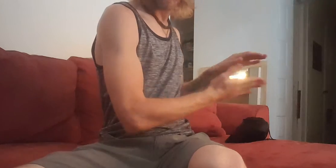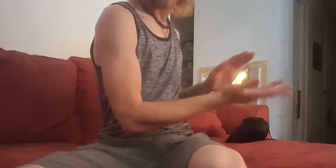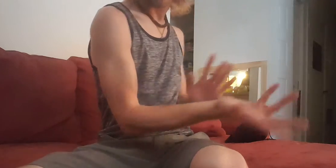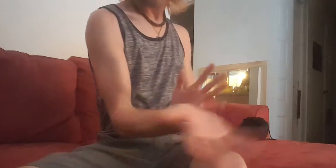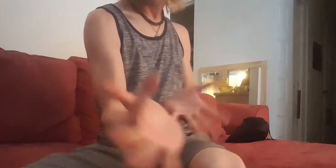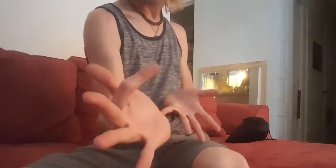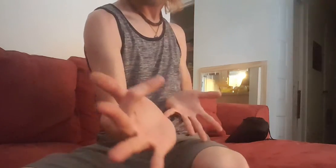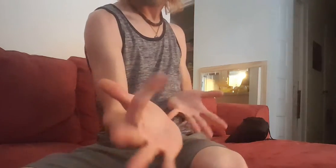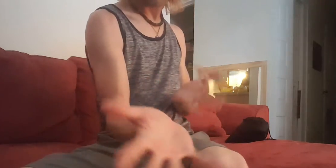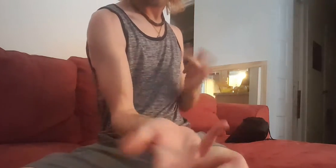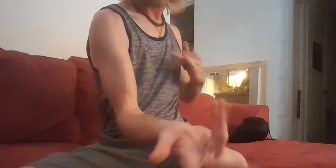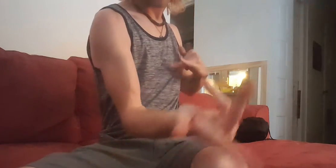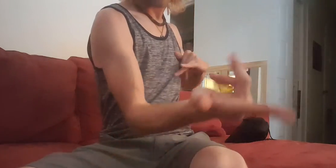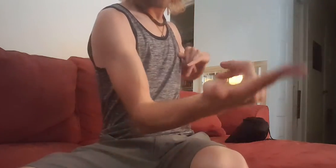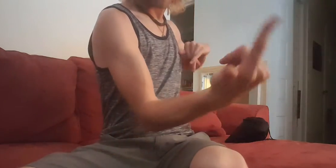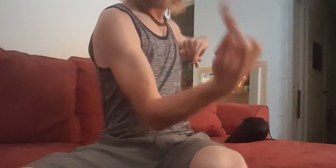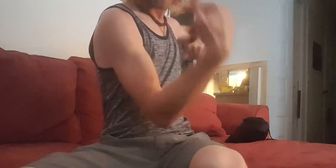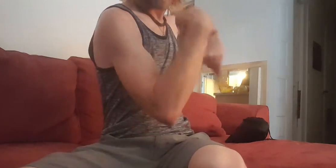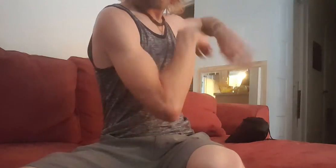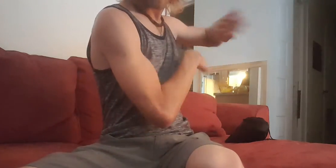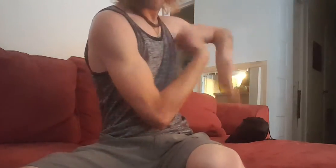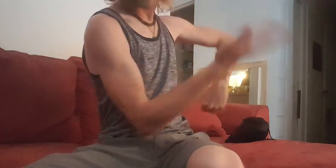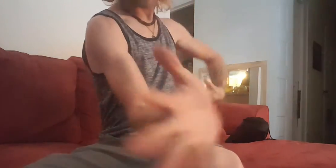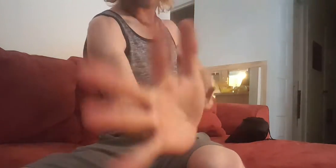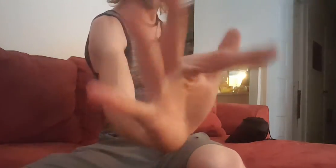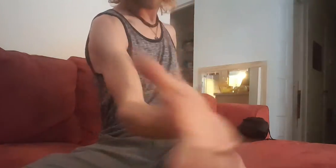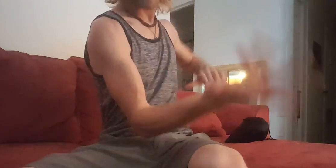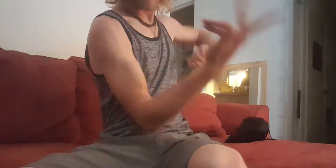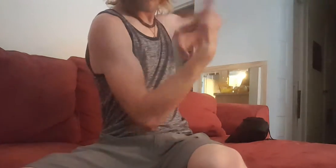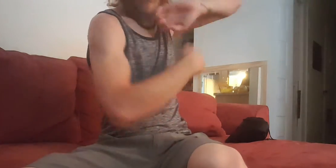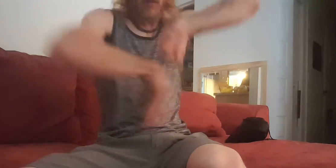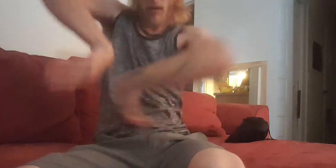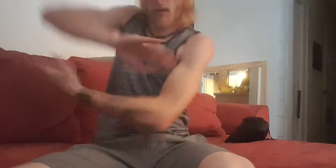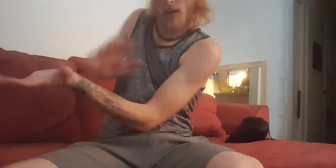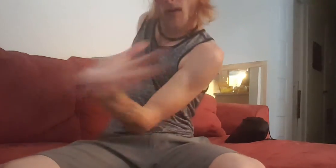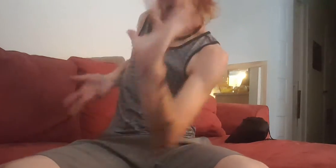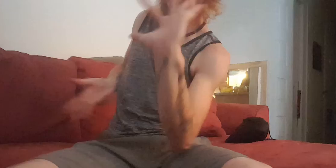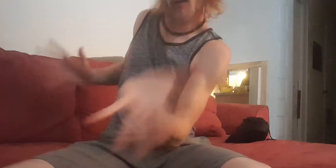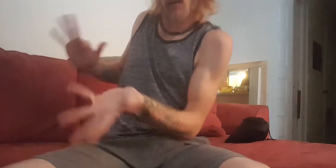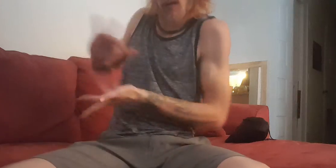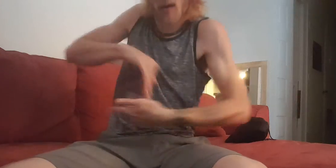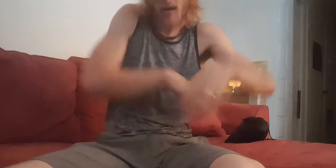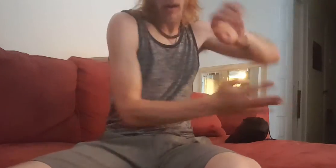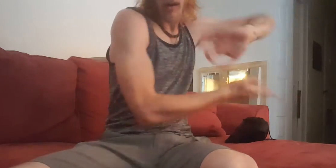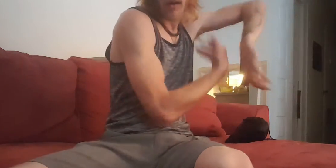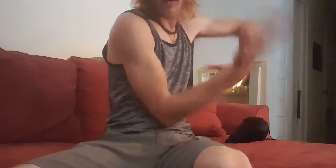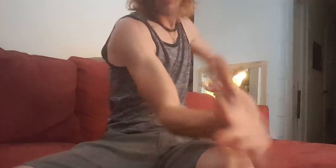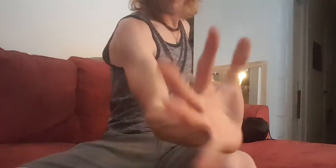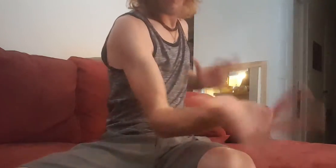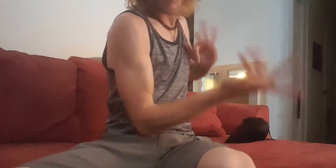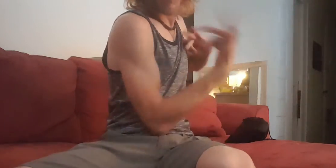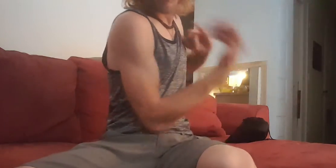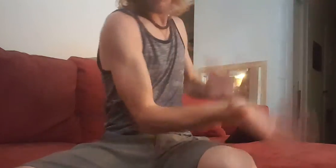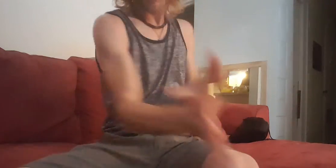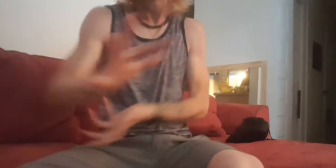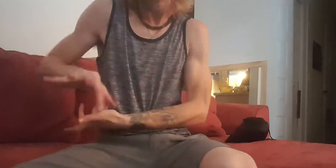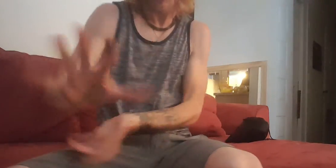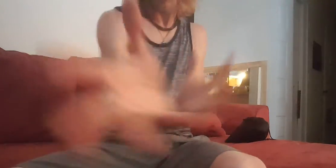it? My name's Slug, I've come to kill a couple minutes And what's up with the way that everybody gathers around each other So they can steal each other's sound